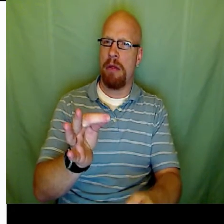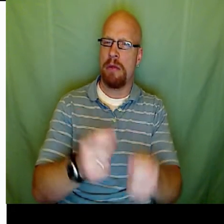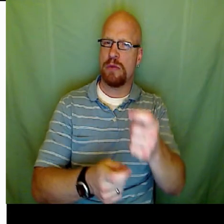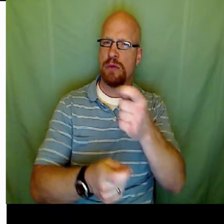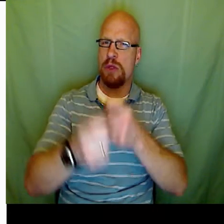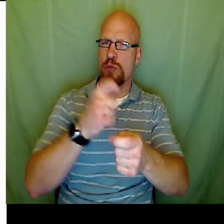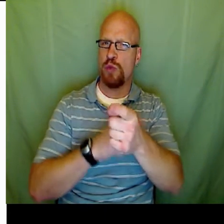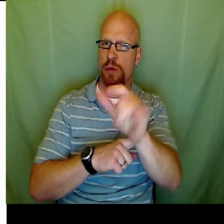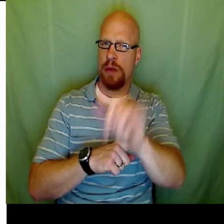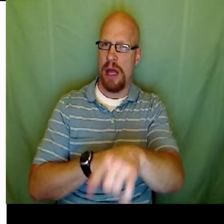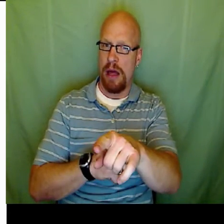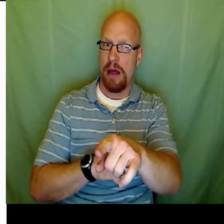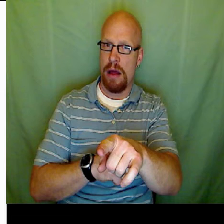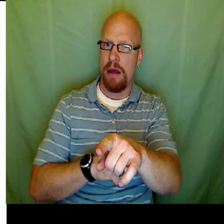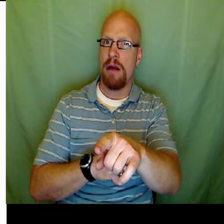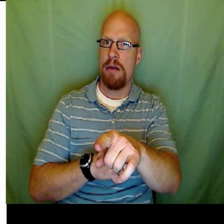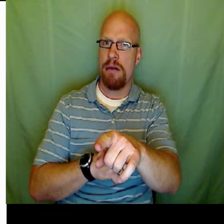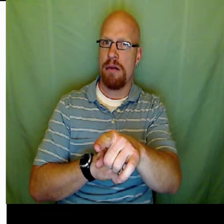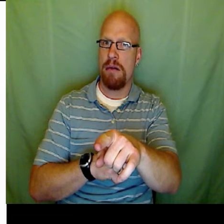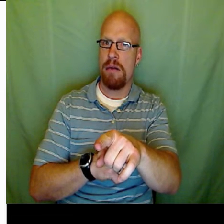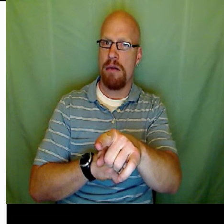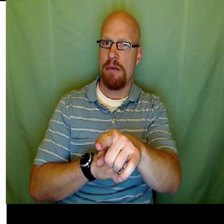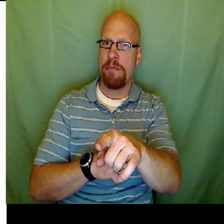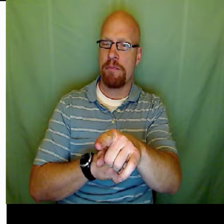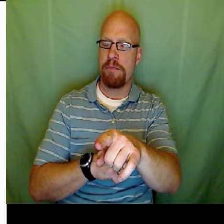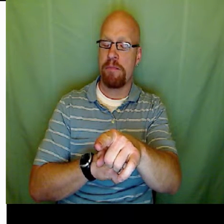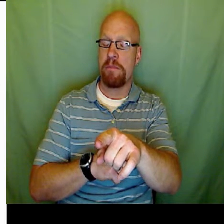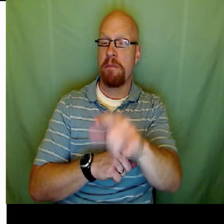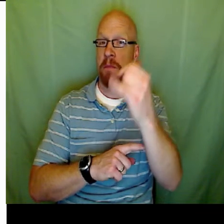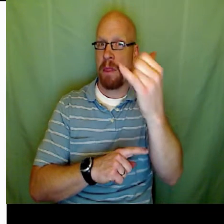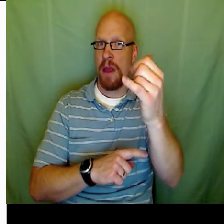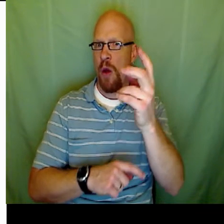y variable should be easy to isolate.